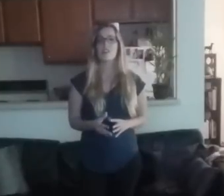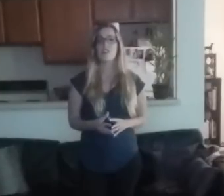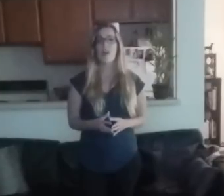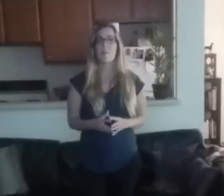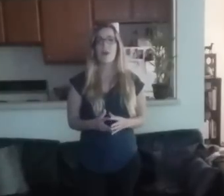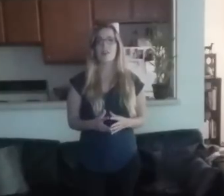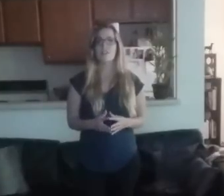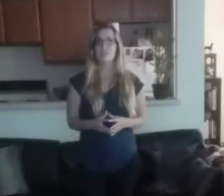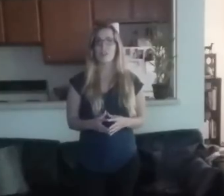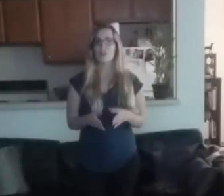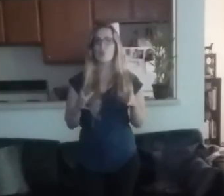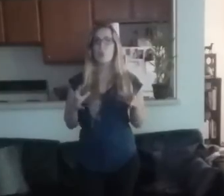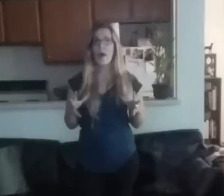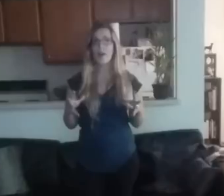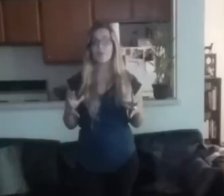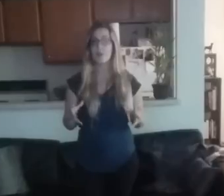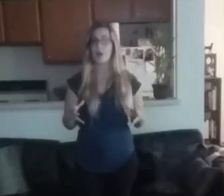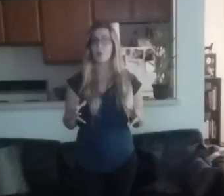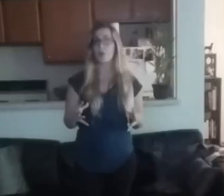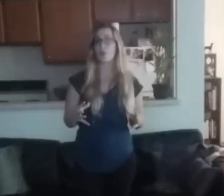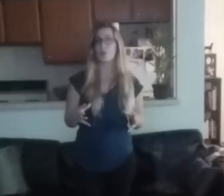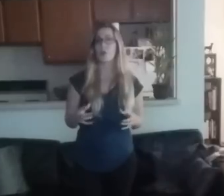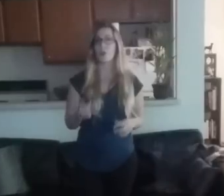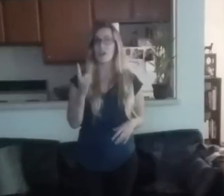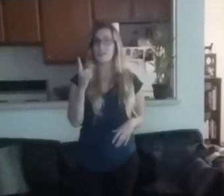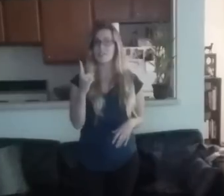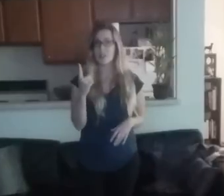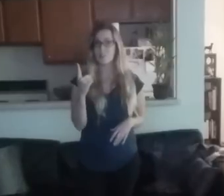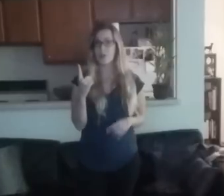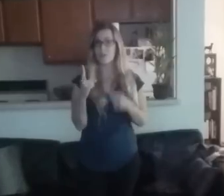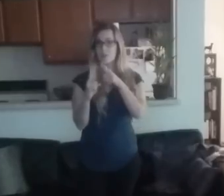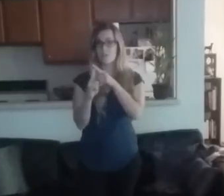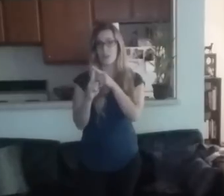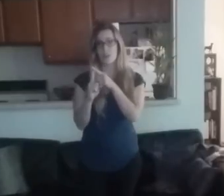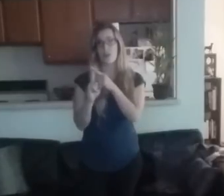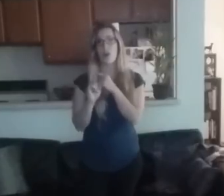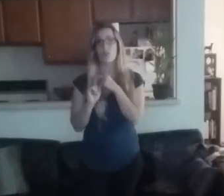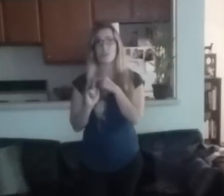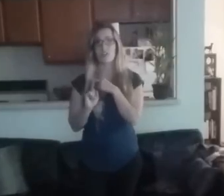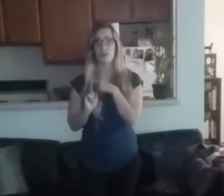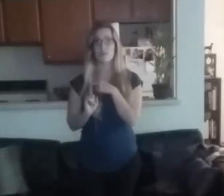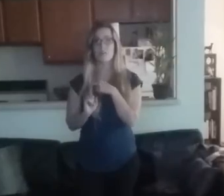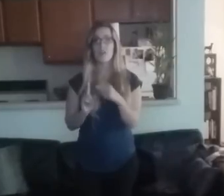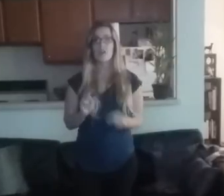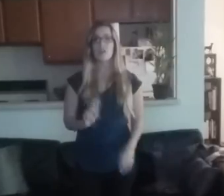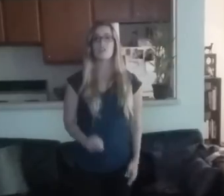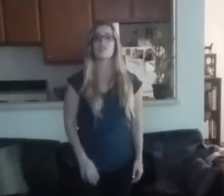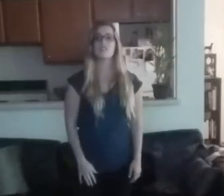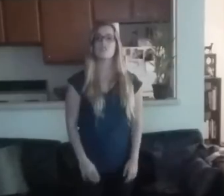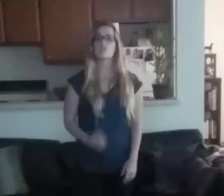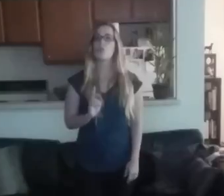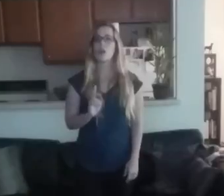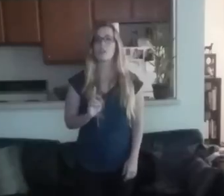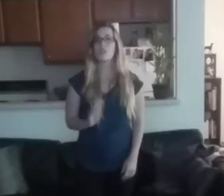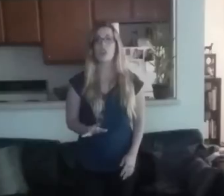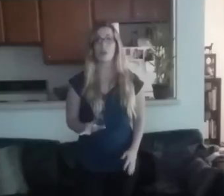Imagine balancing a 12-pound bowling ball on the tip of your finger all day long. This is just one of the jobs